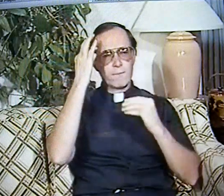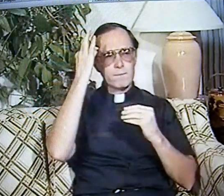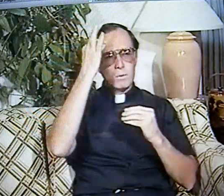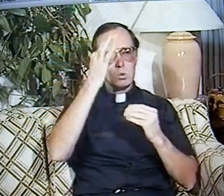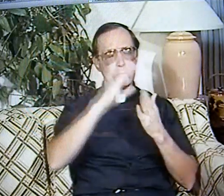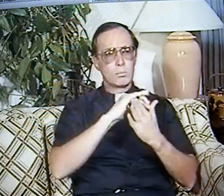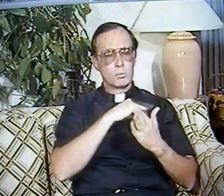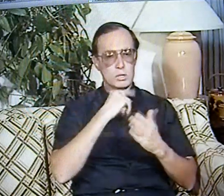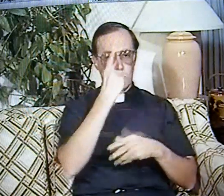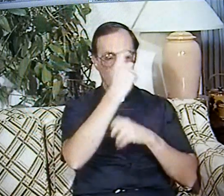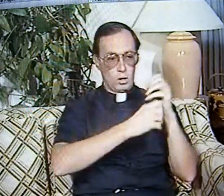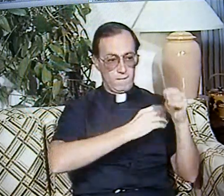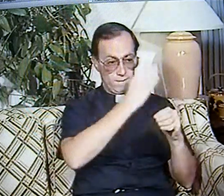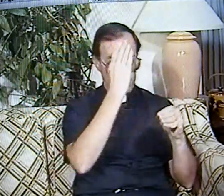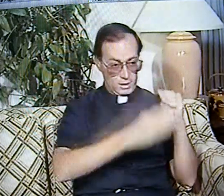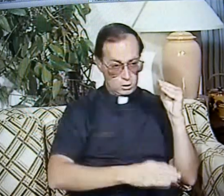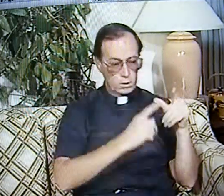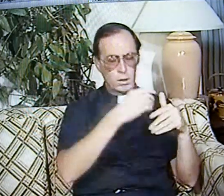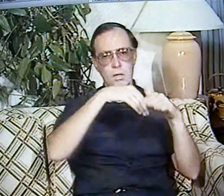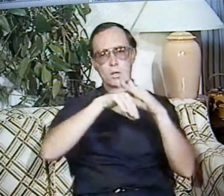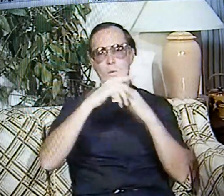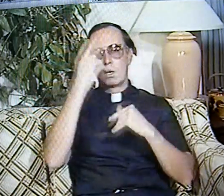At that time, I was focusing mostly on